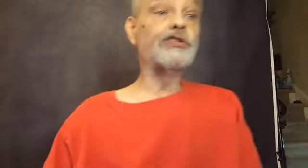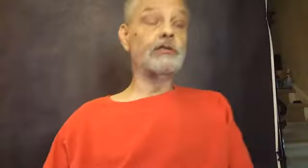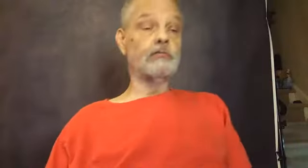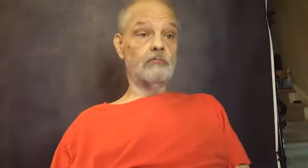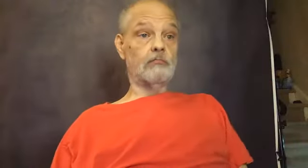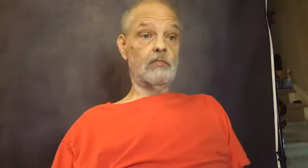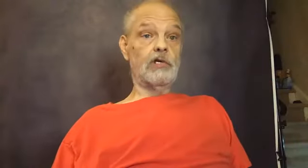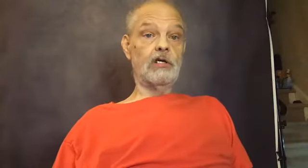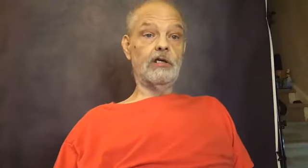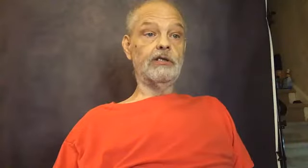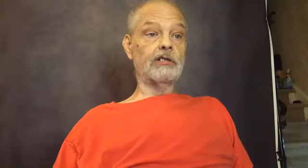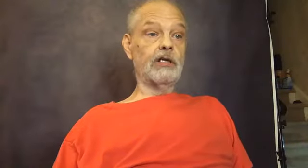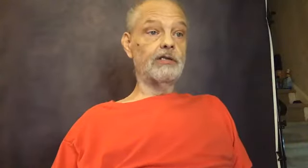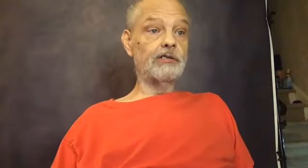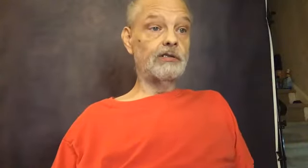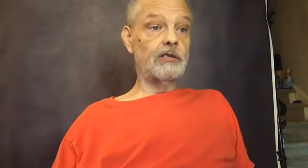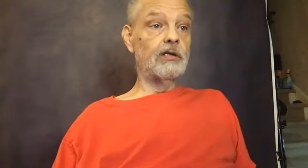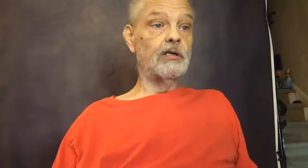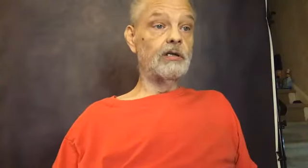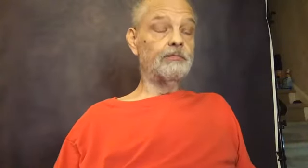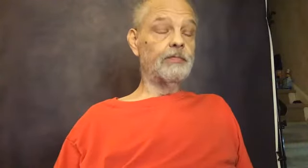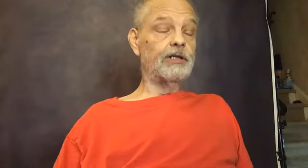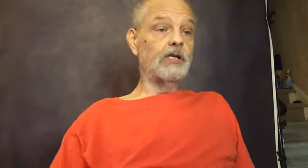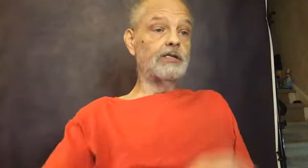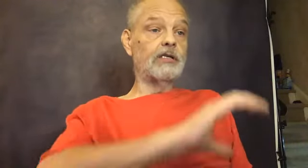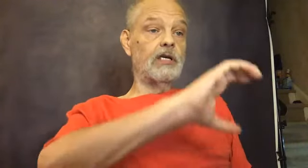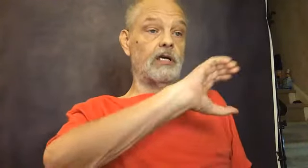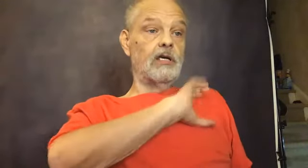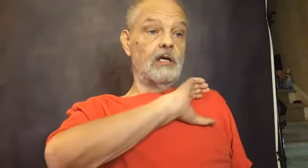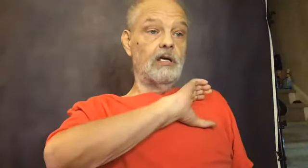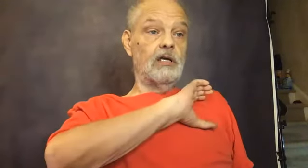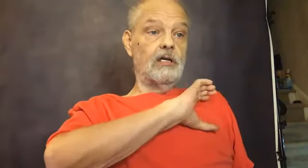Christian is initialized.